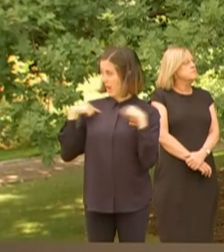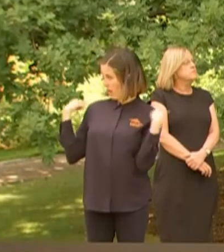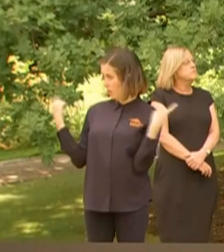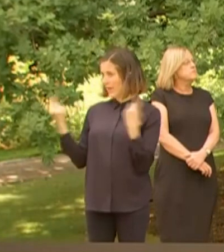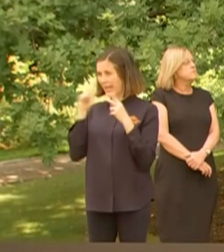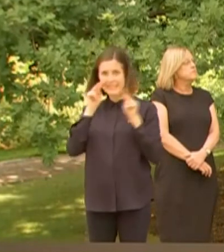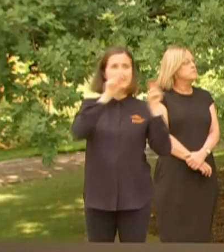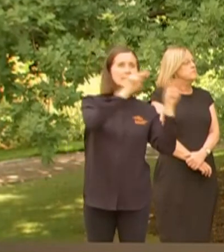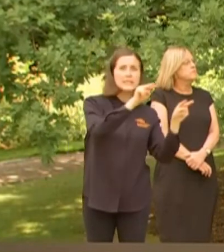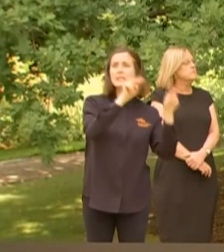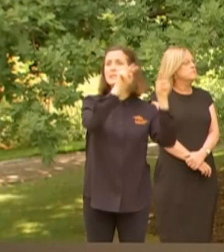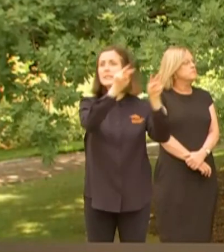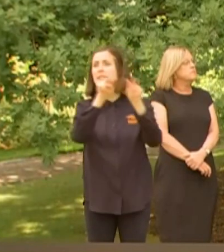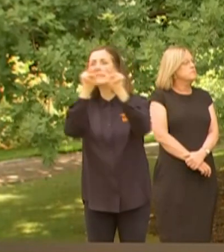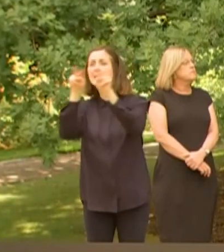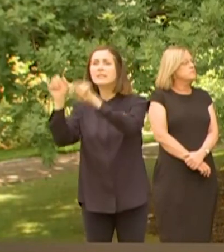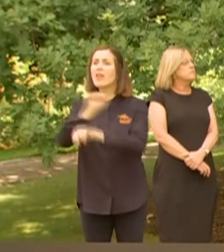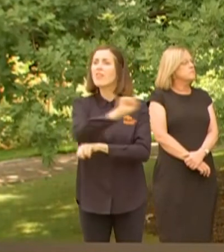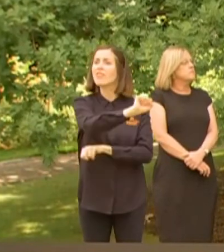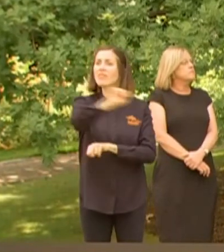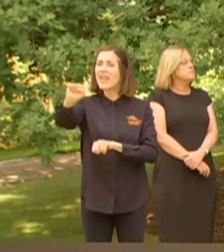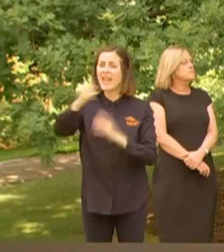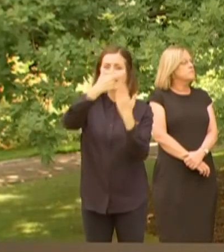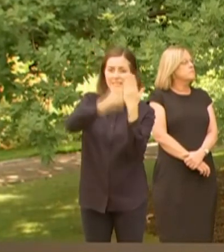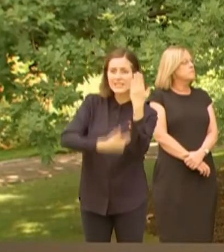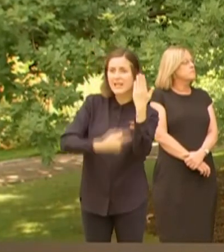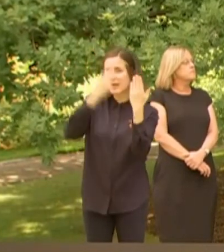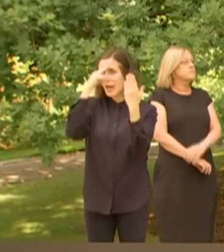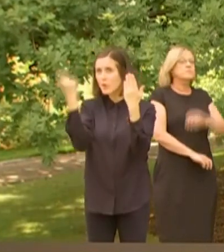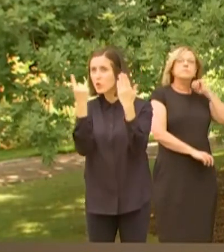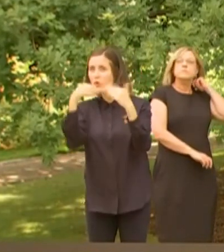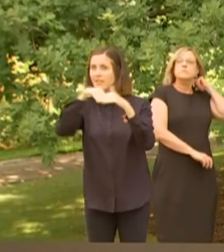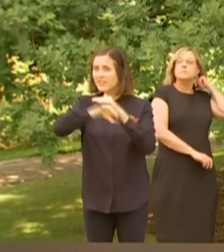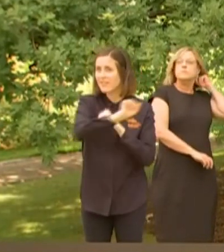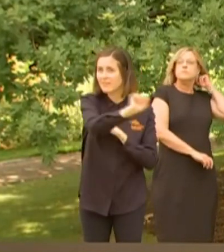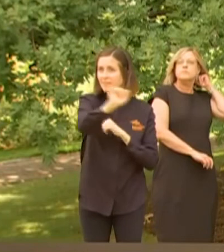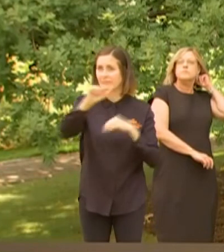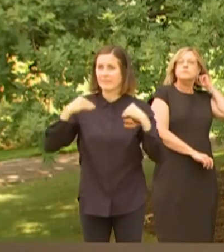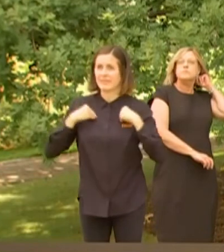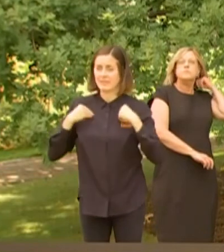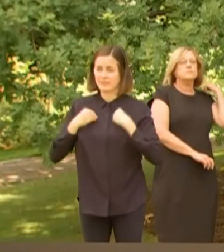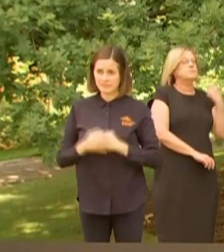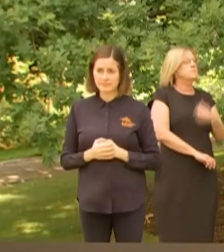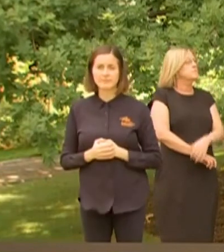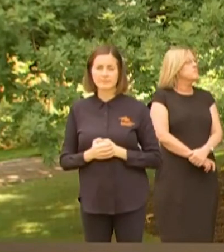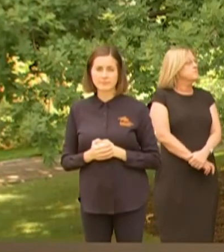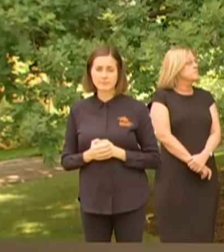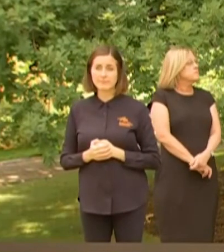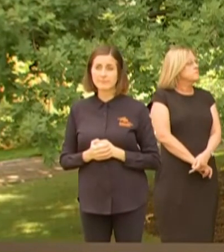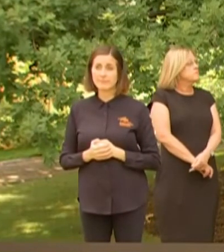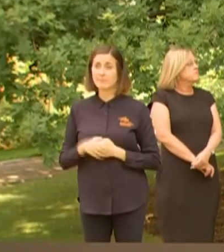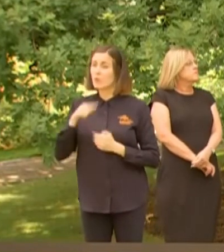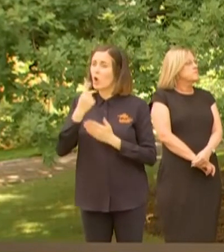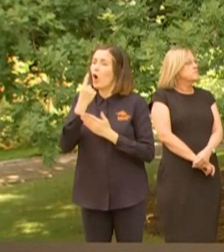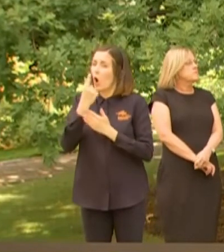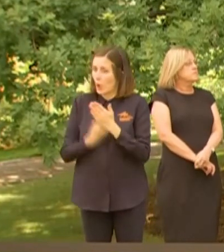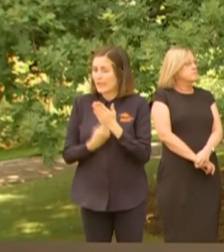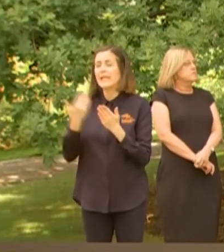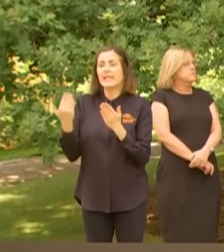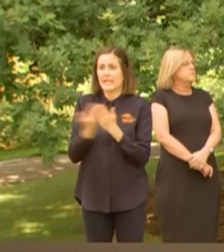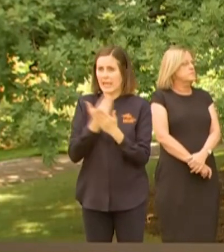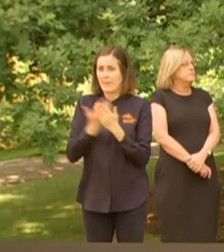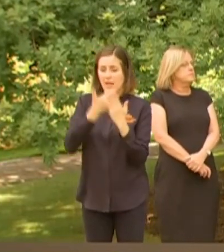system. I just want to again absolutely be really clear with Victorians. This information is only there for 28 days. It